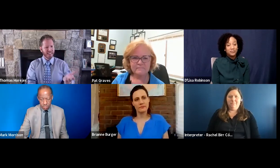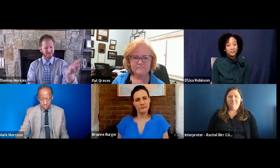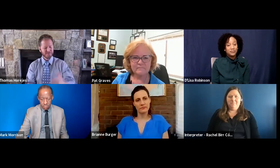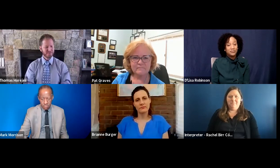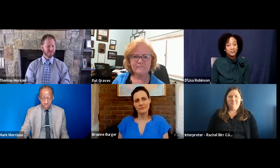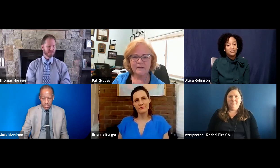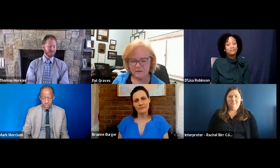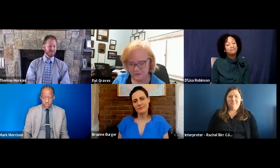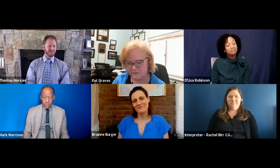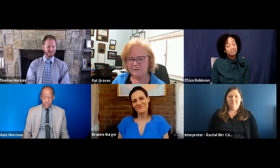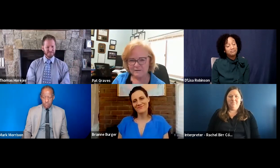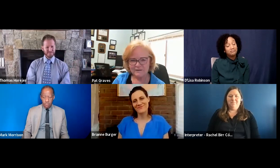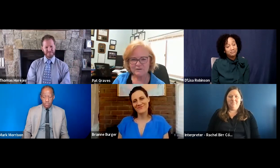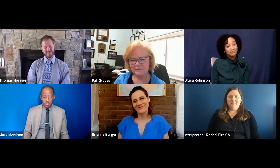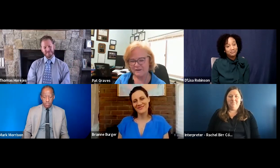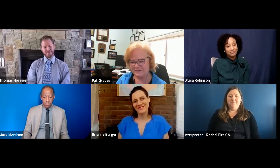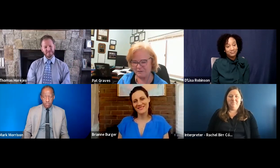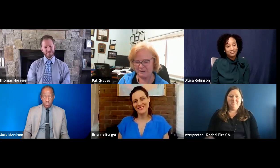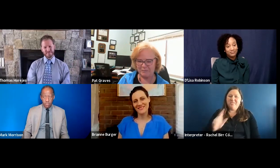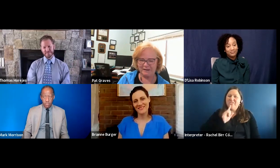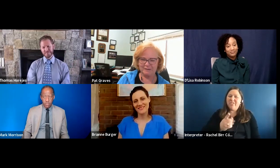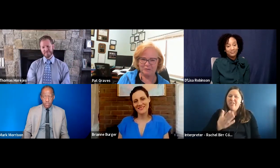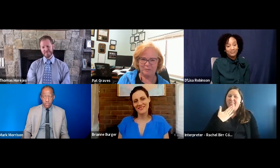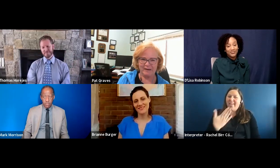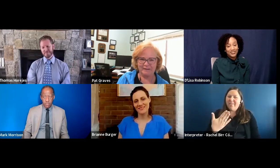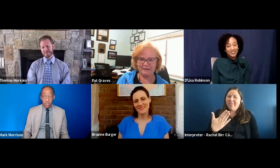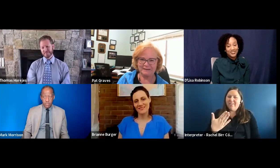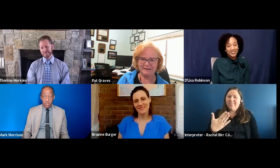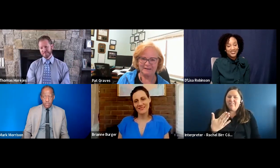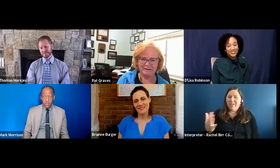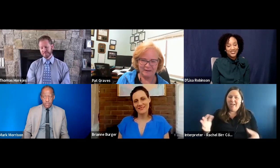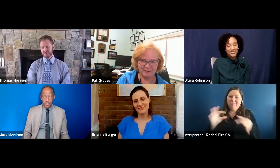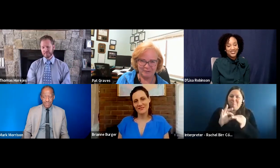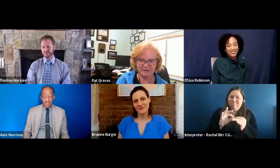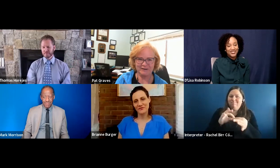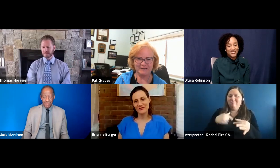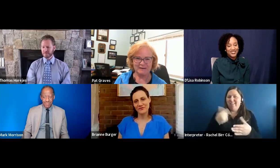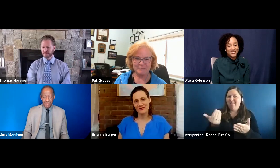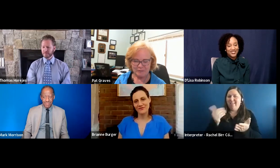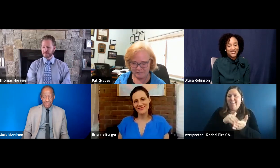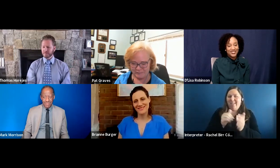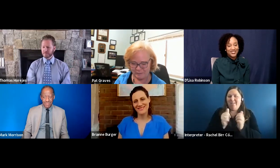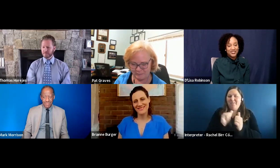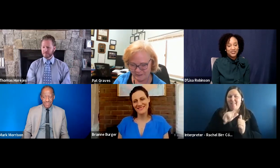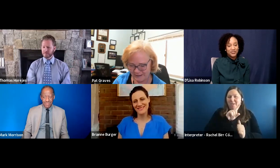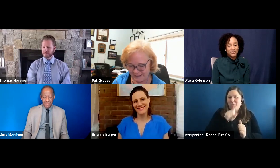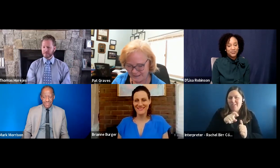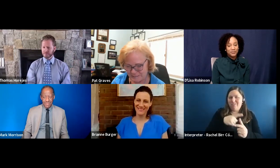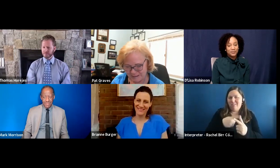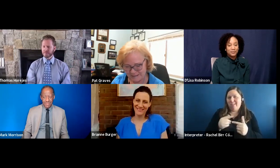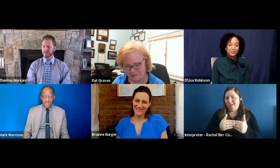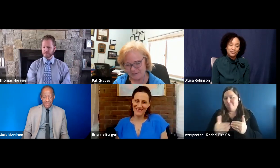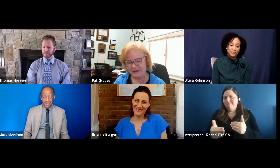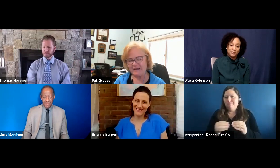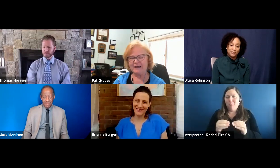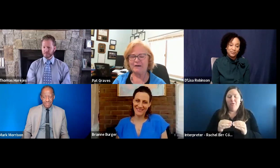certification process? What's that look like? Sure. Thanks for letting me loop back onto the other question, and then I'll move forward,